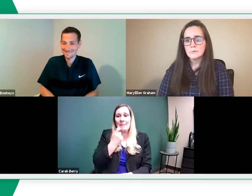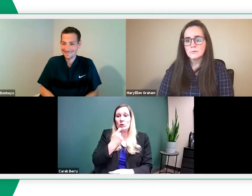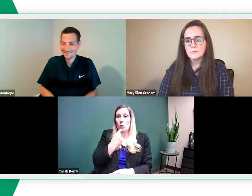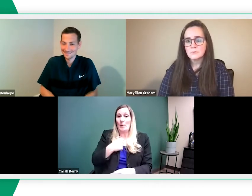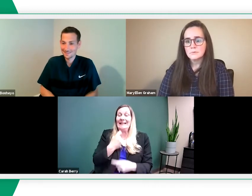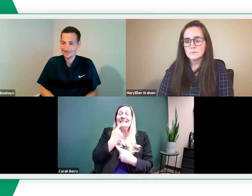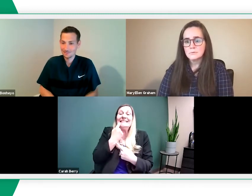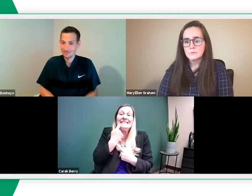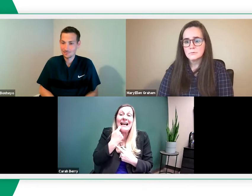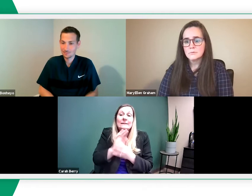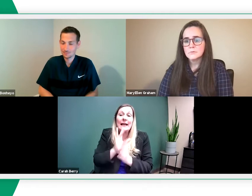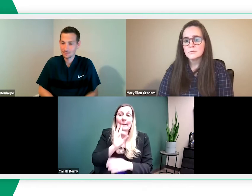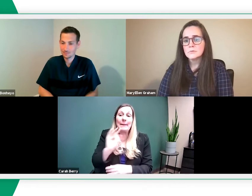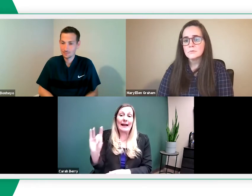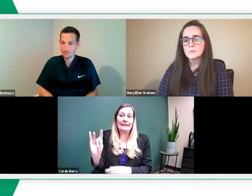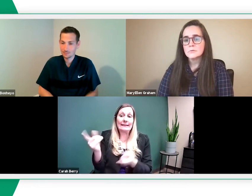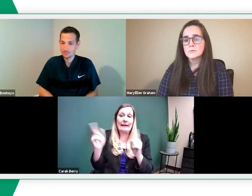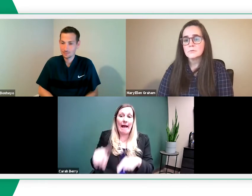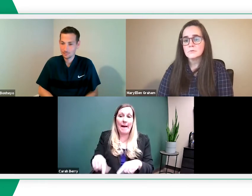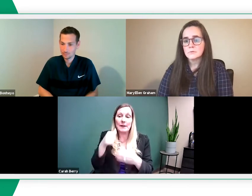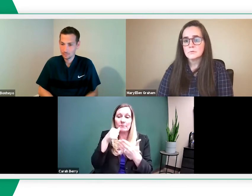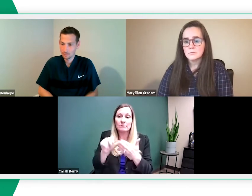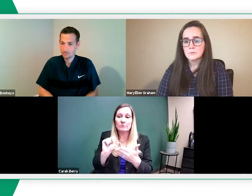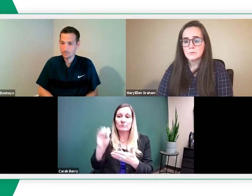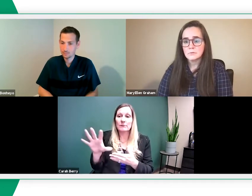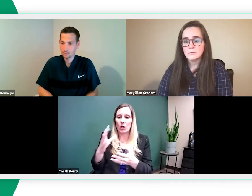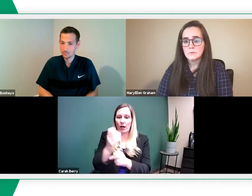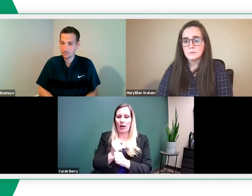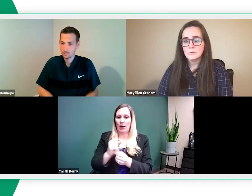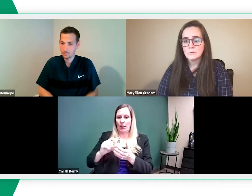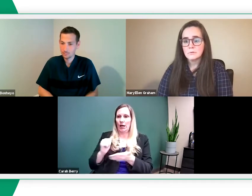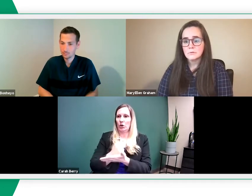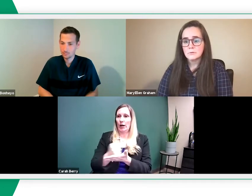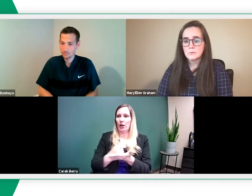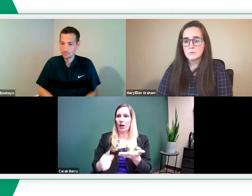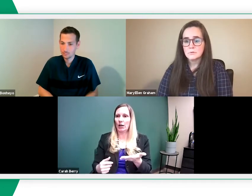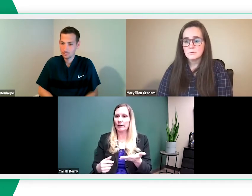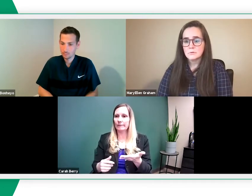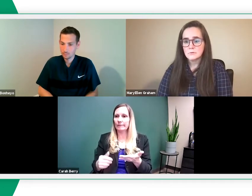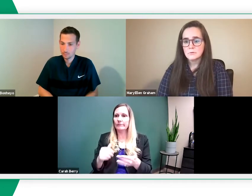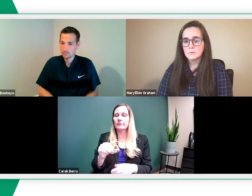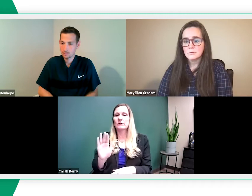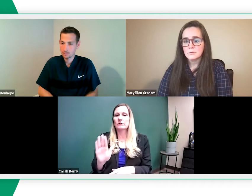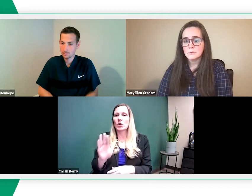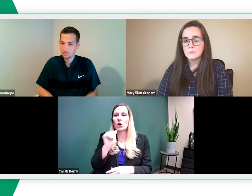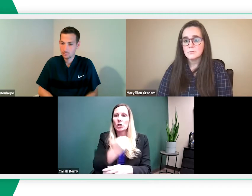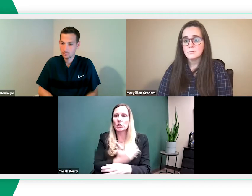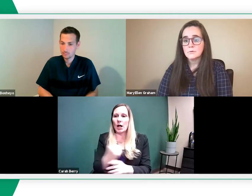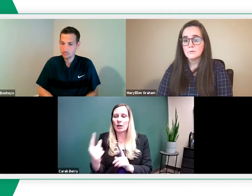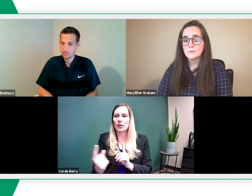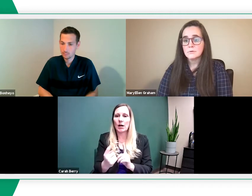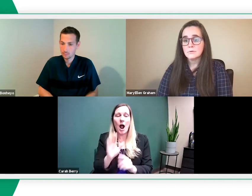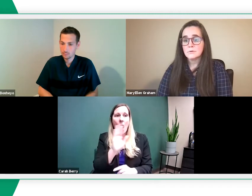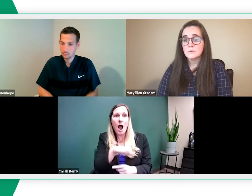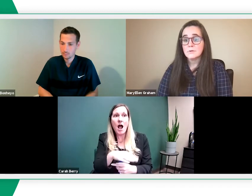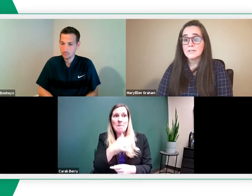year. And her mother just told me that she just became 18 and she got a letter in the mail to get a